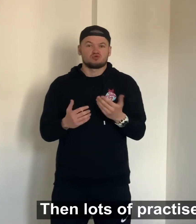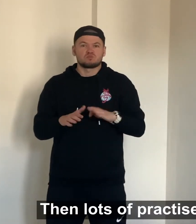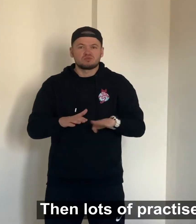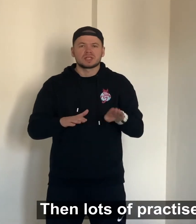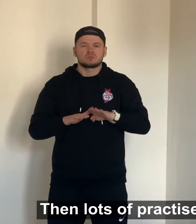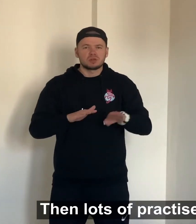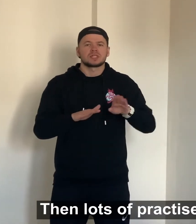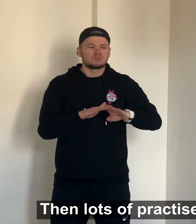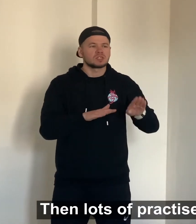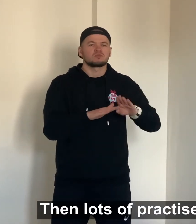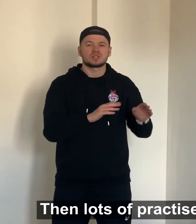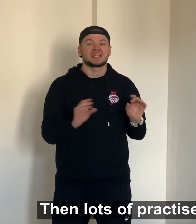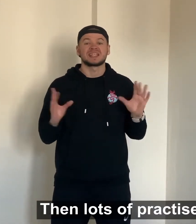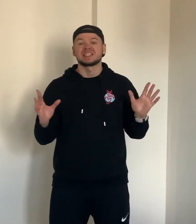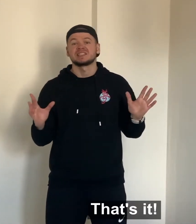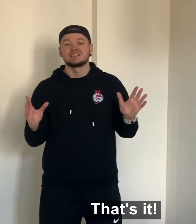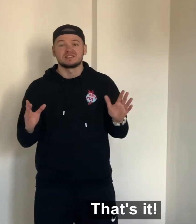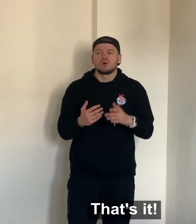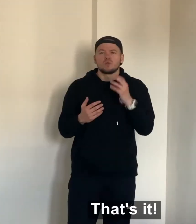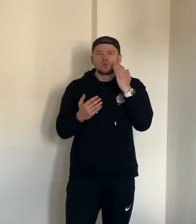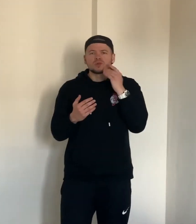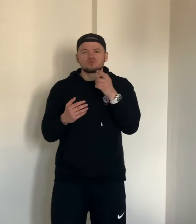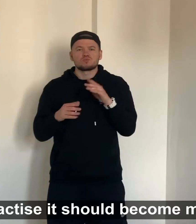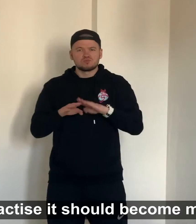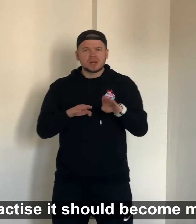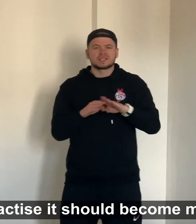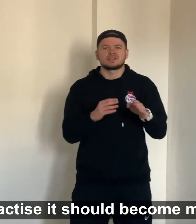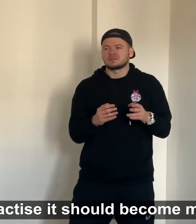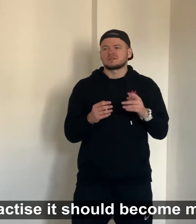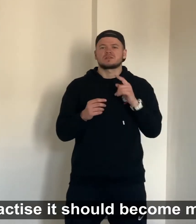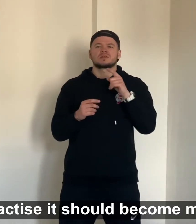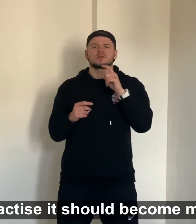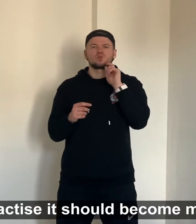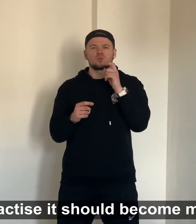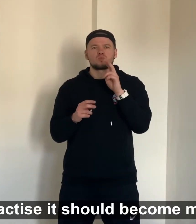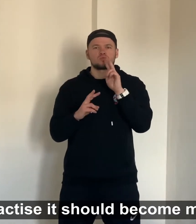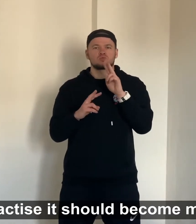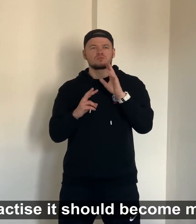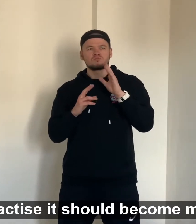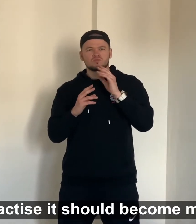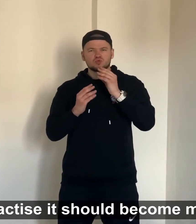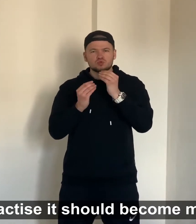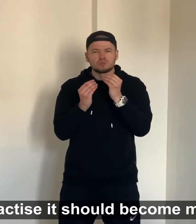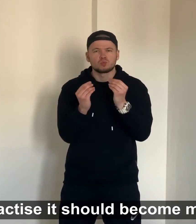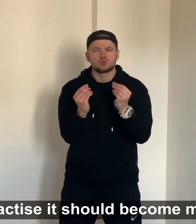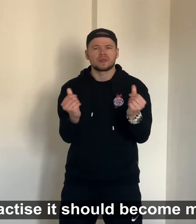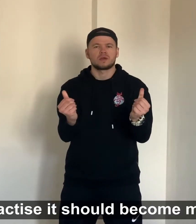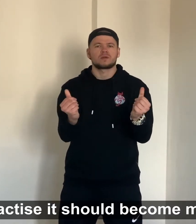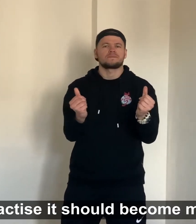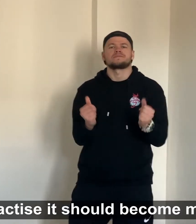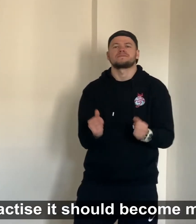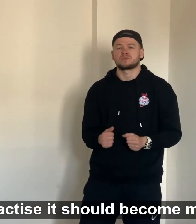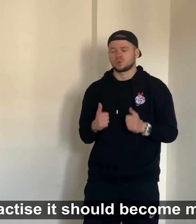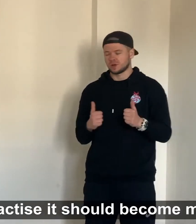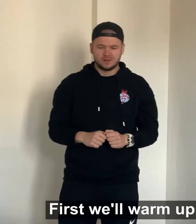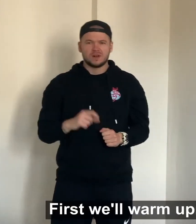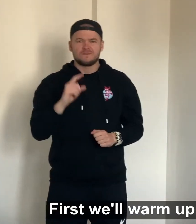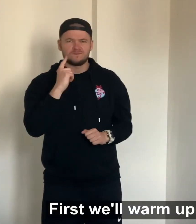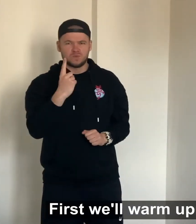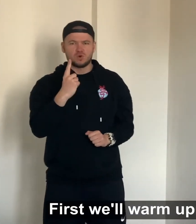of practice. That's it. After practice, it should become much smoother. First, we'll